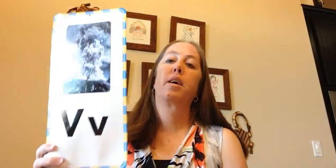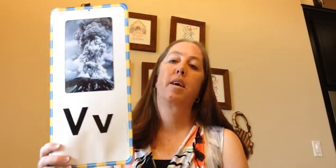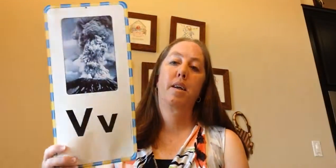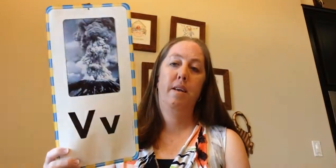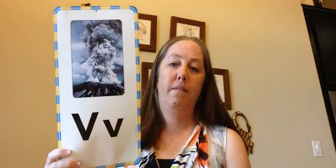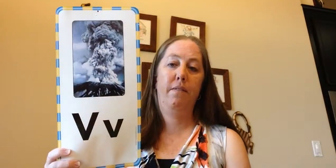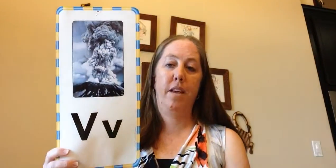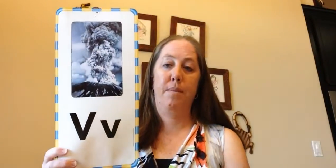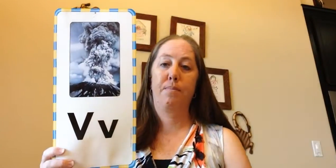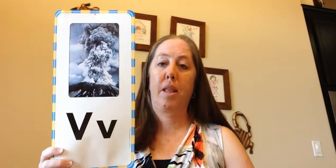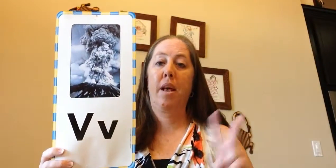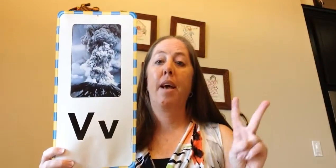V.